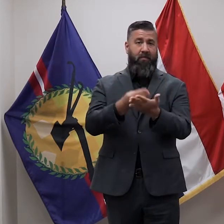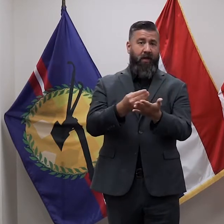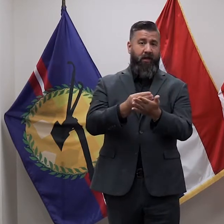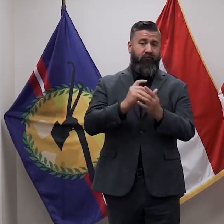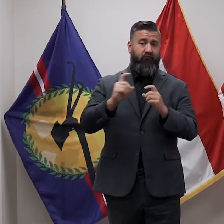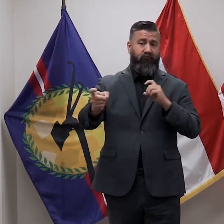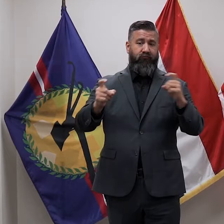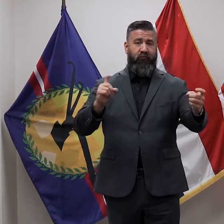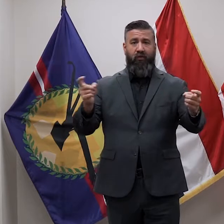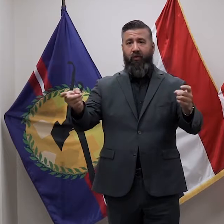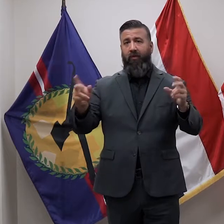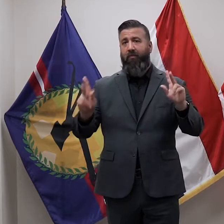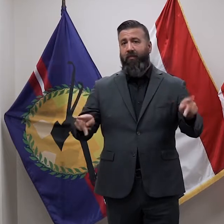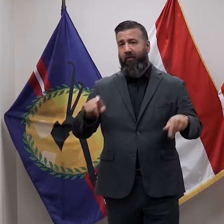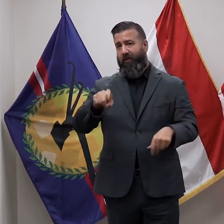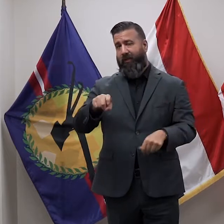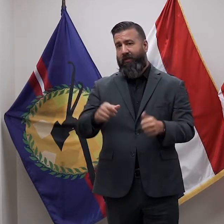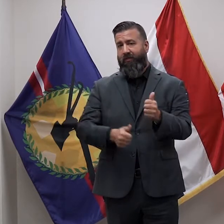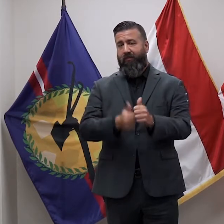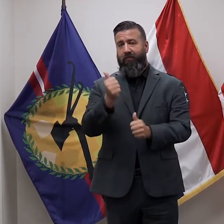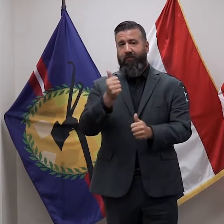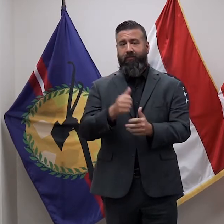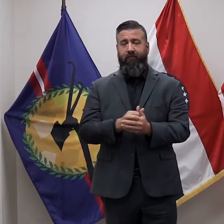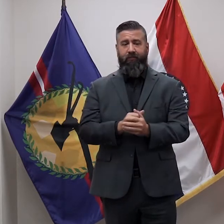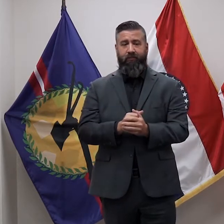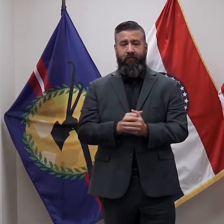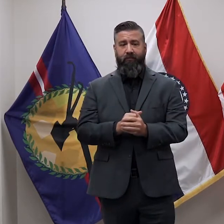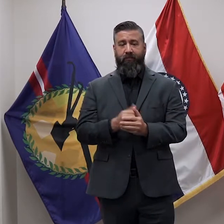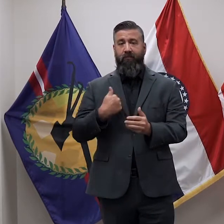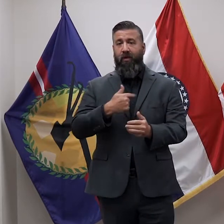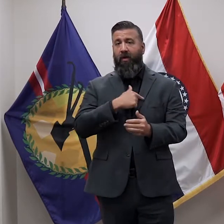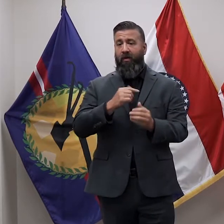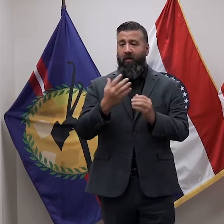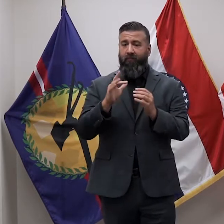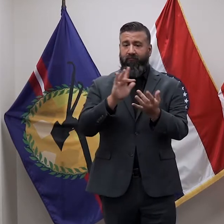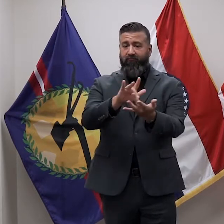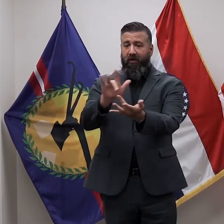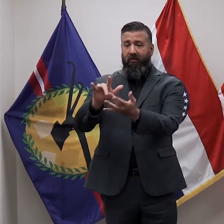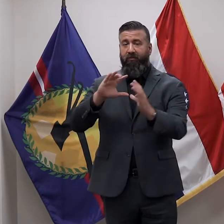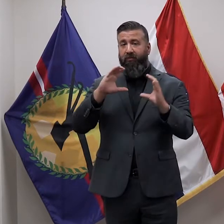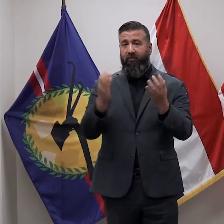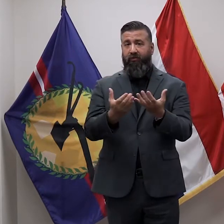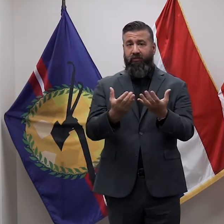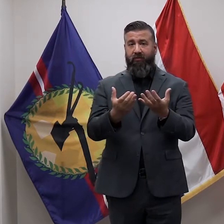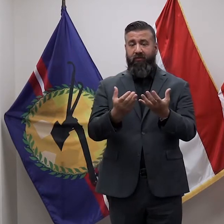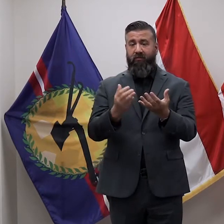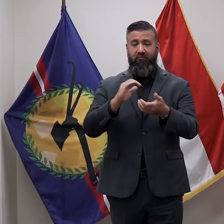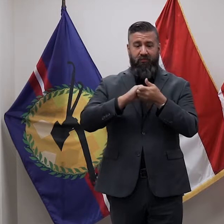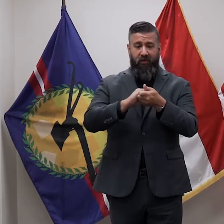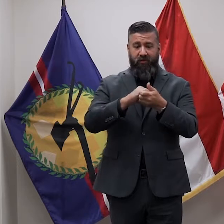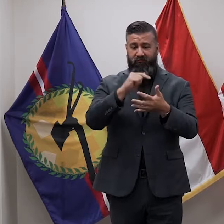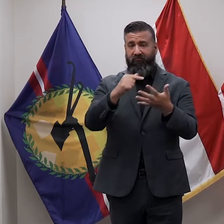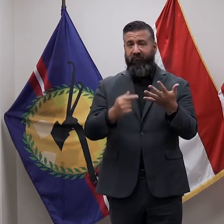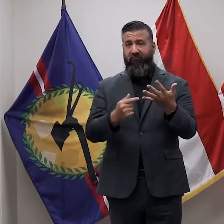Our vaccination events, our community partnerships, our outreach groups, they've all highlighted that